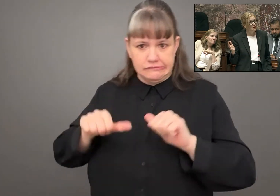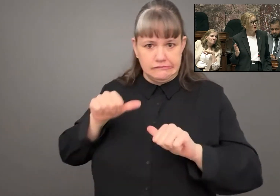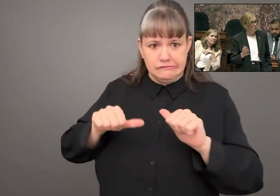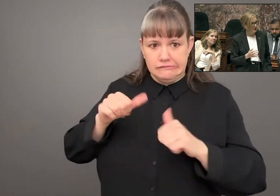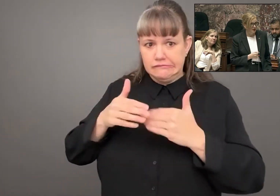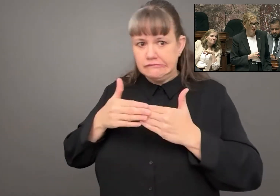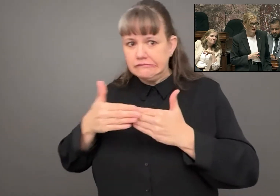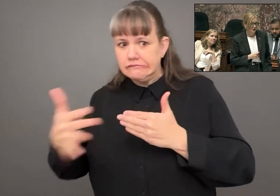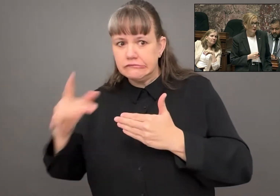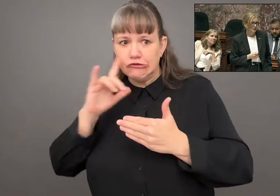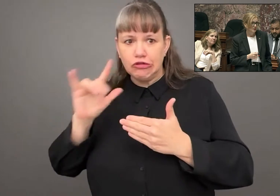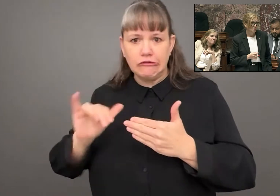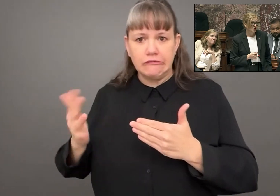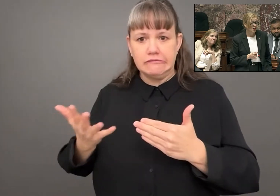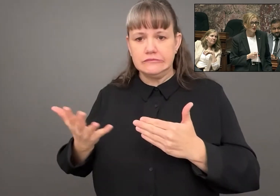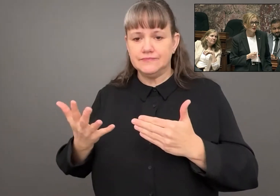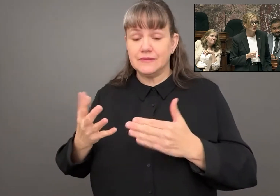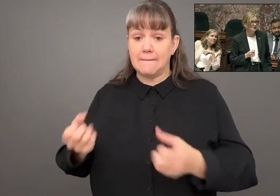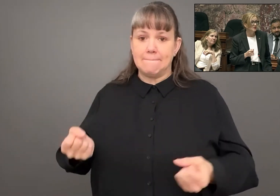many